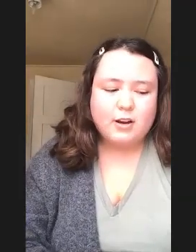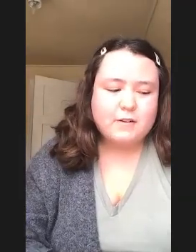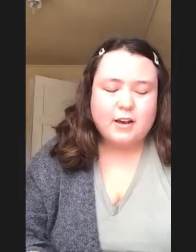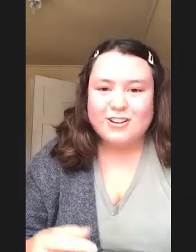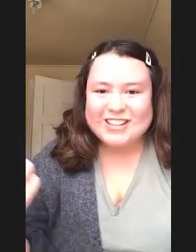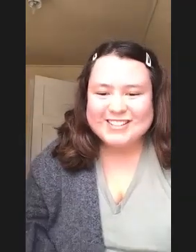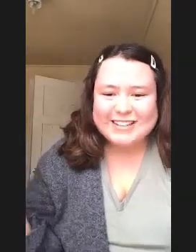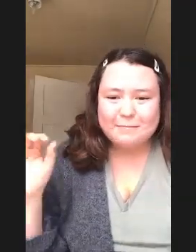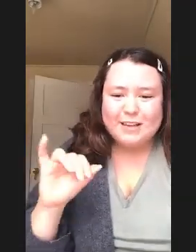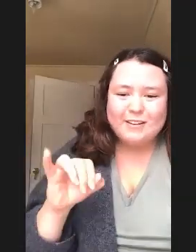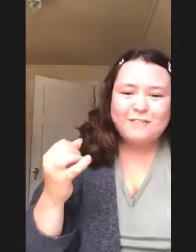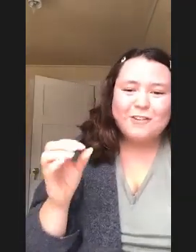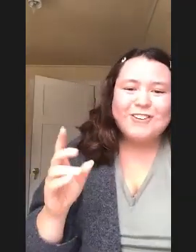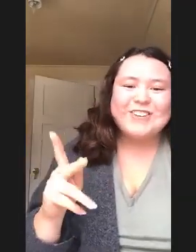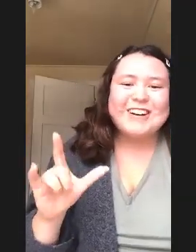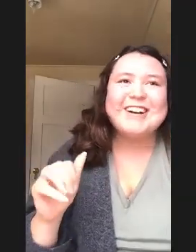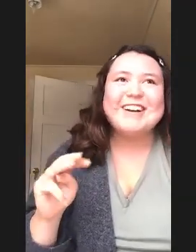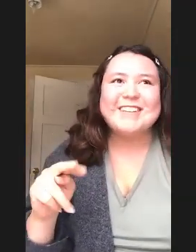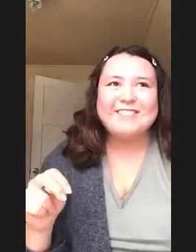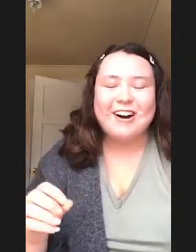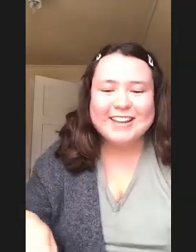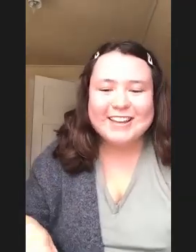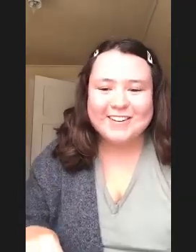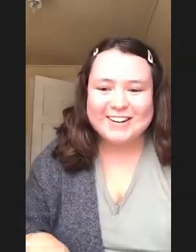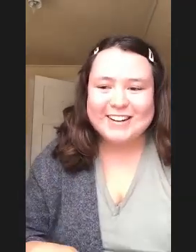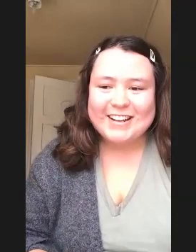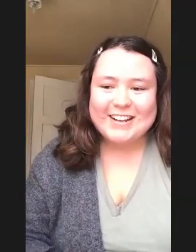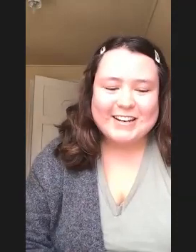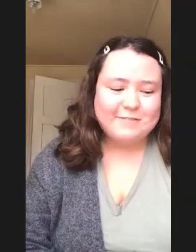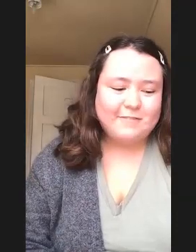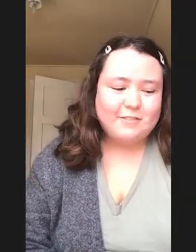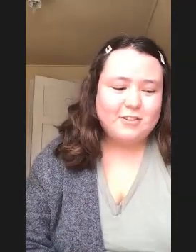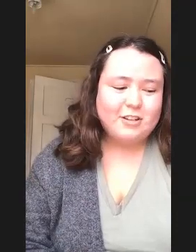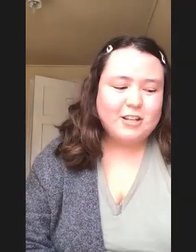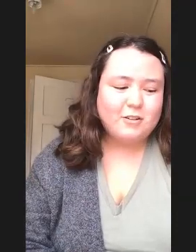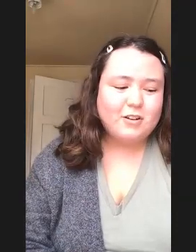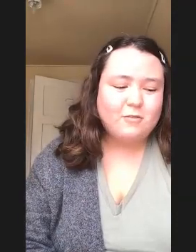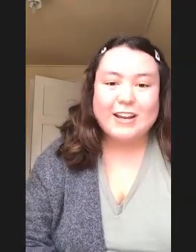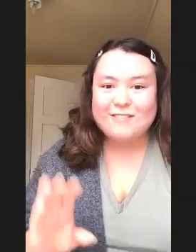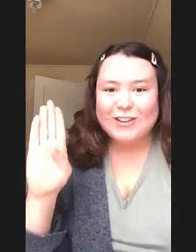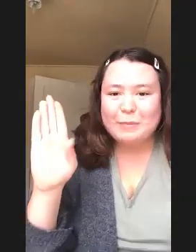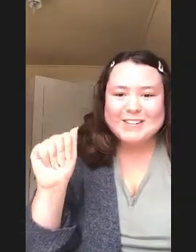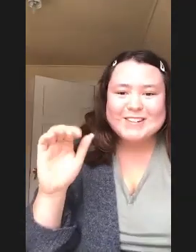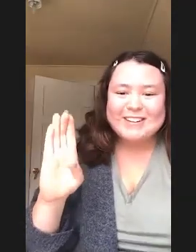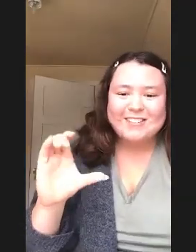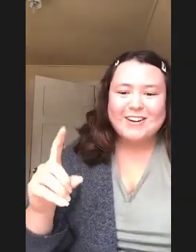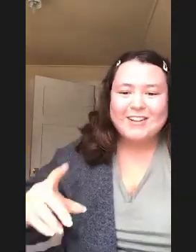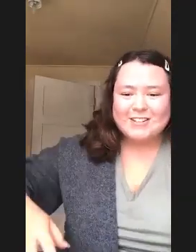doing other things like making food or like walking or you know, waiting for the bus or whatever. You can